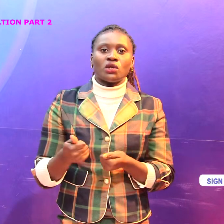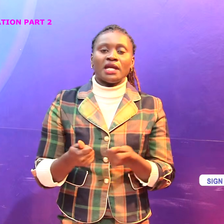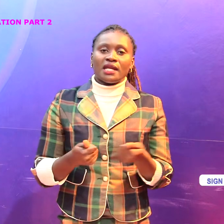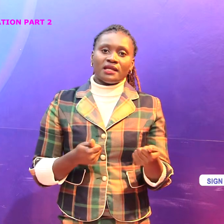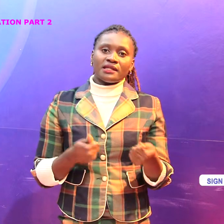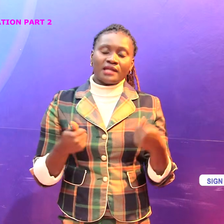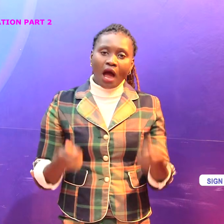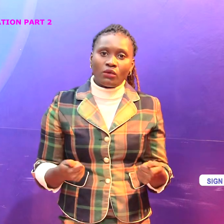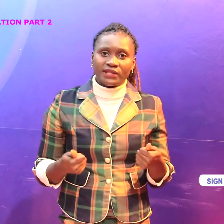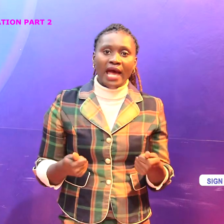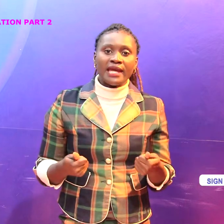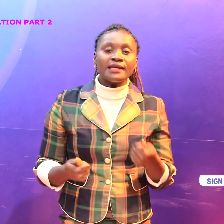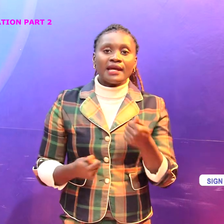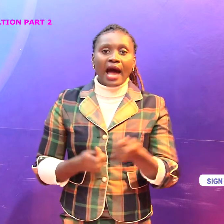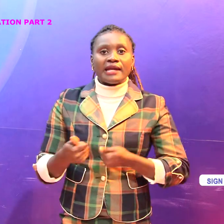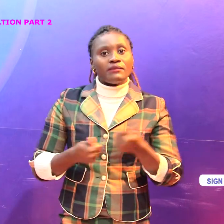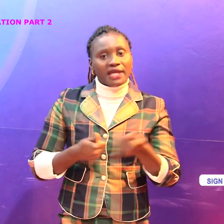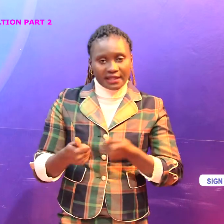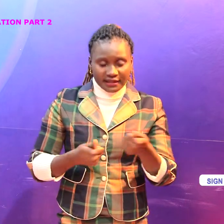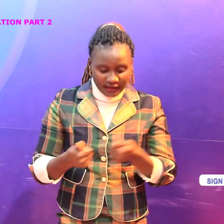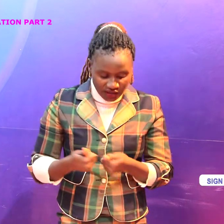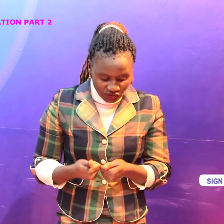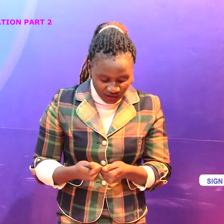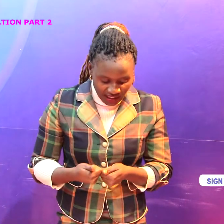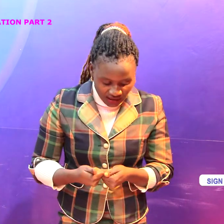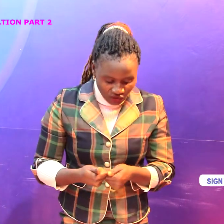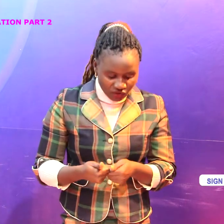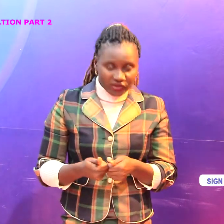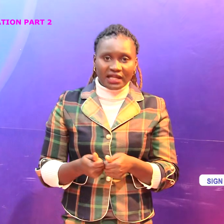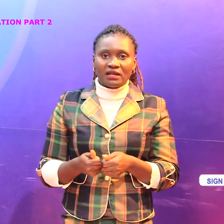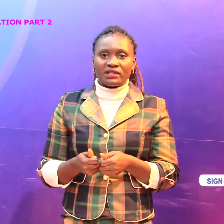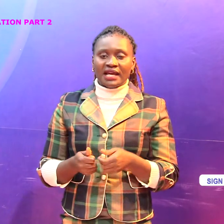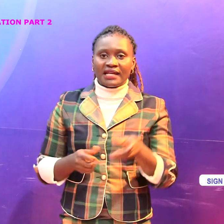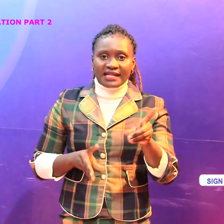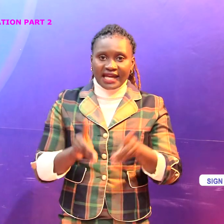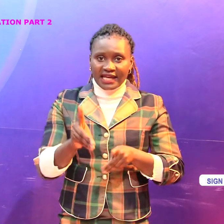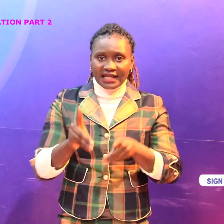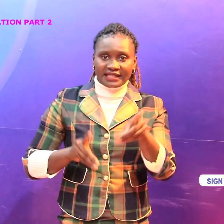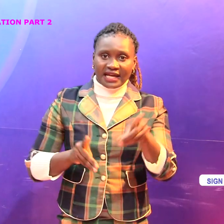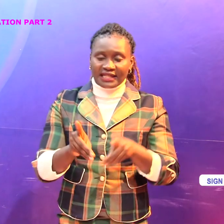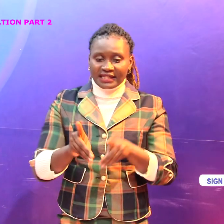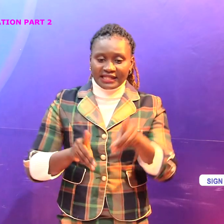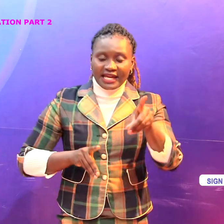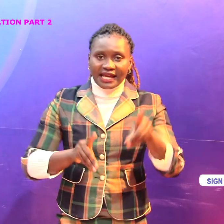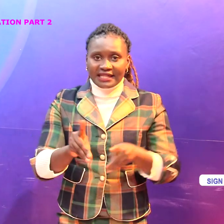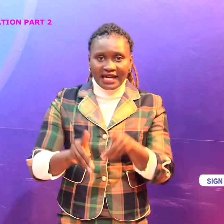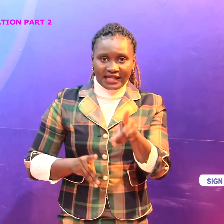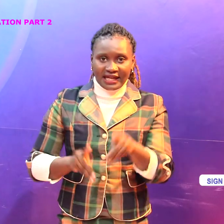Administration. This is how we sign administration. And also we said we sign director. This is